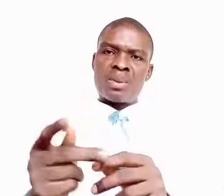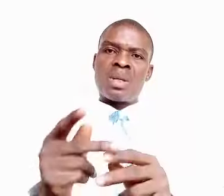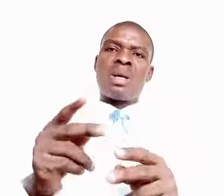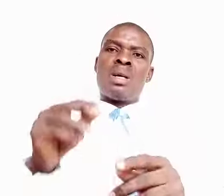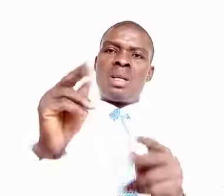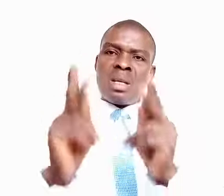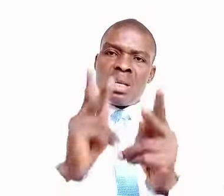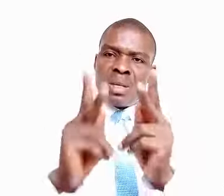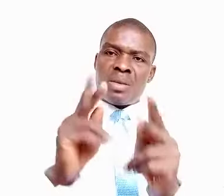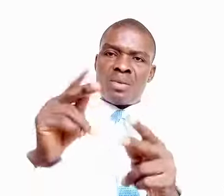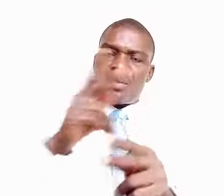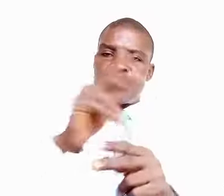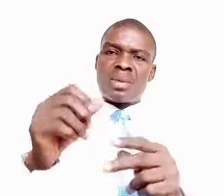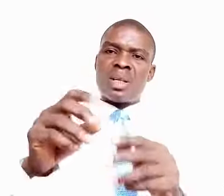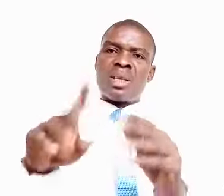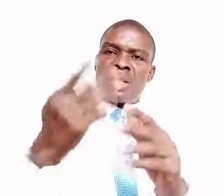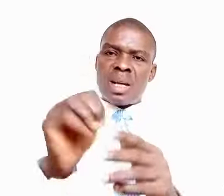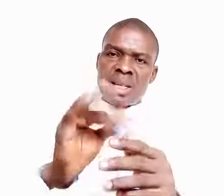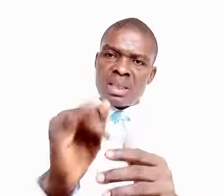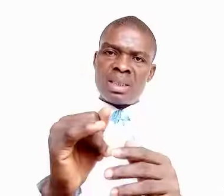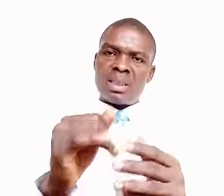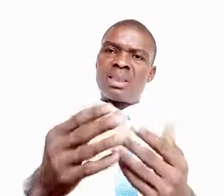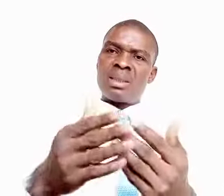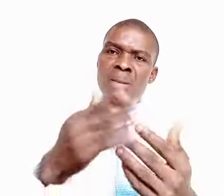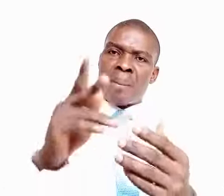peppers, where is the peck of pickled peppers Peter Pepper picks?